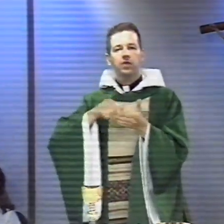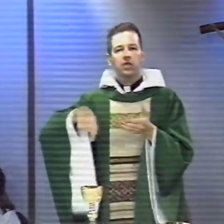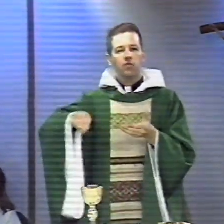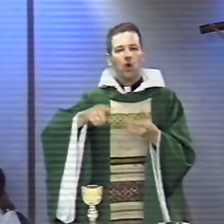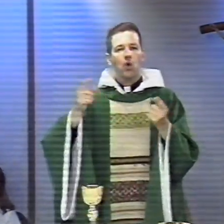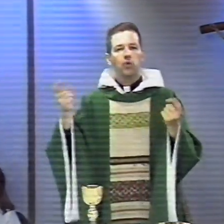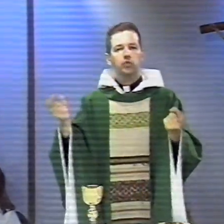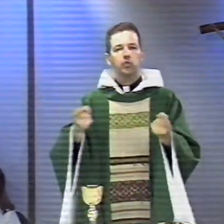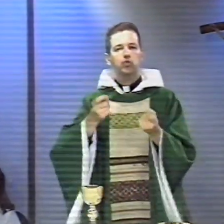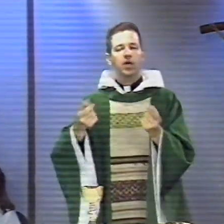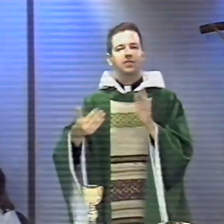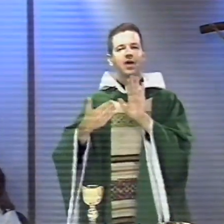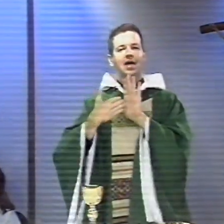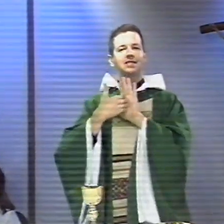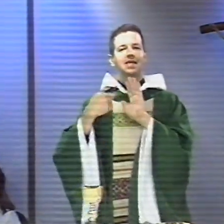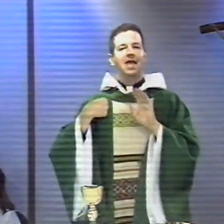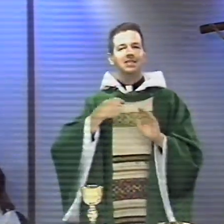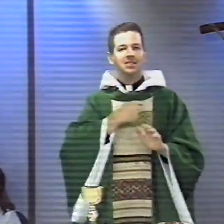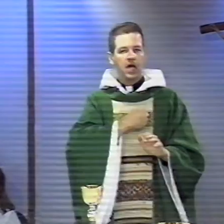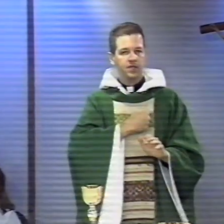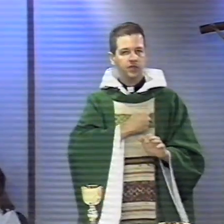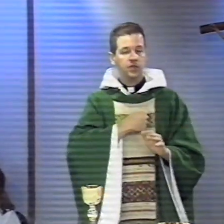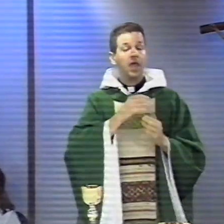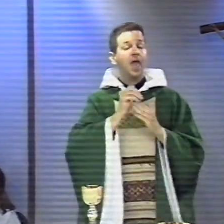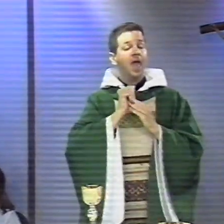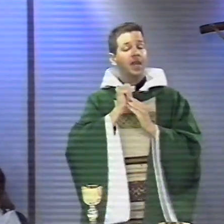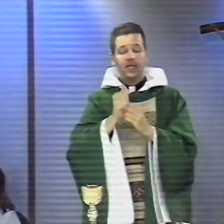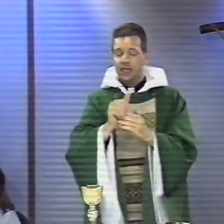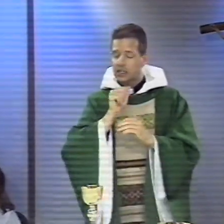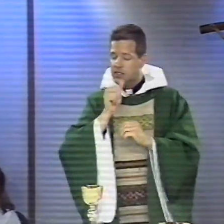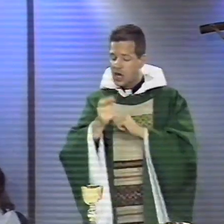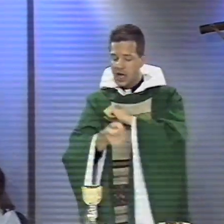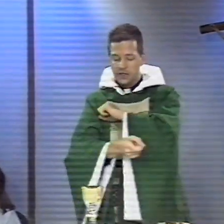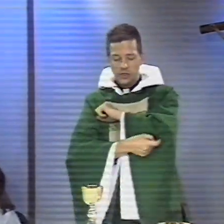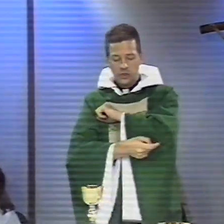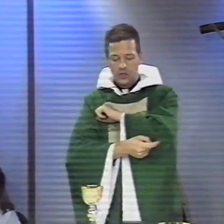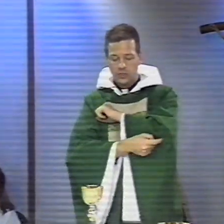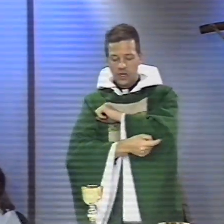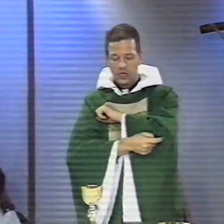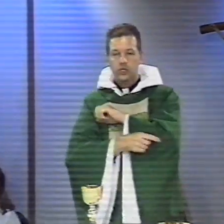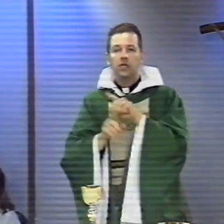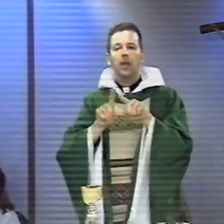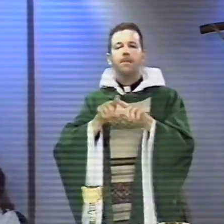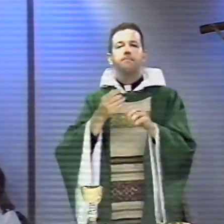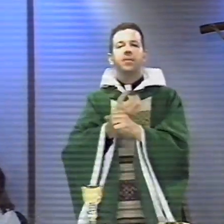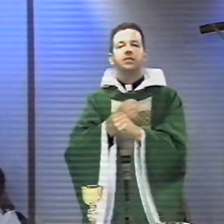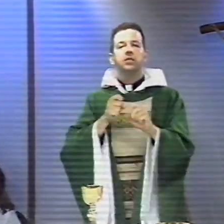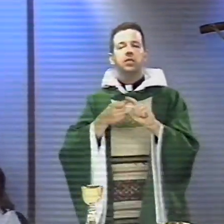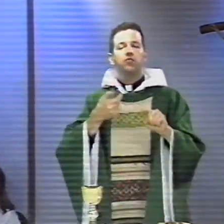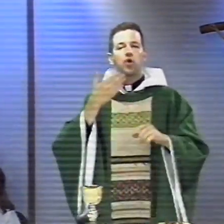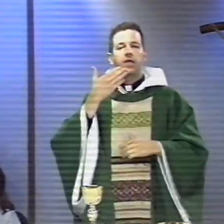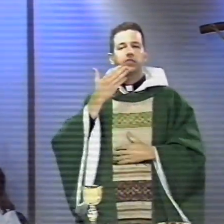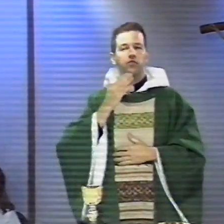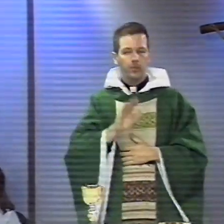forgive those who trespass against us. And lead us not into temptation, but deliver us from